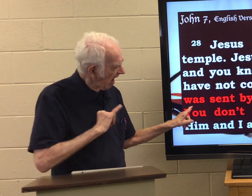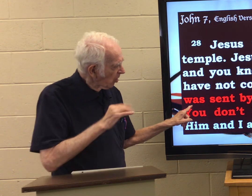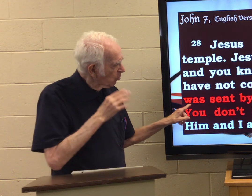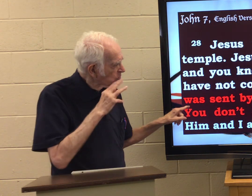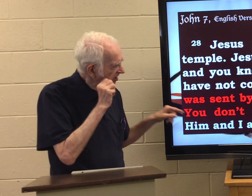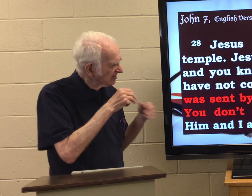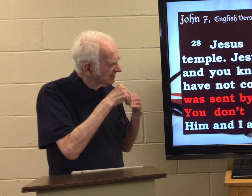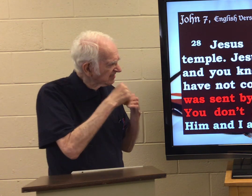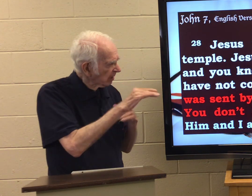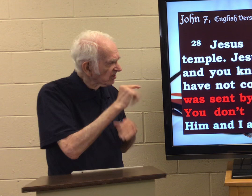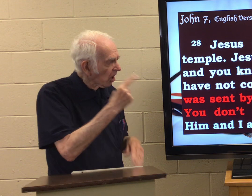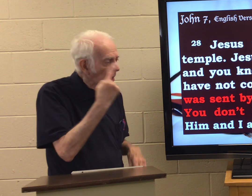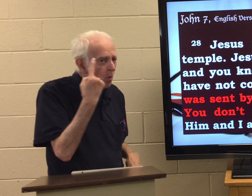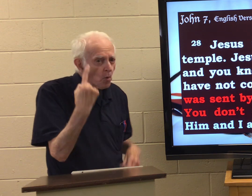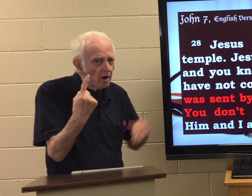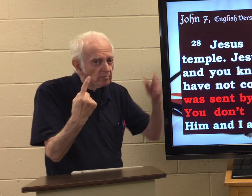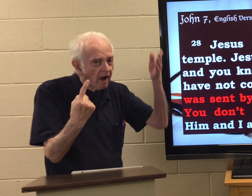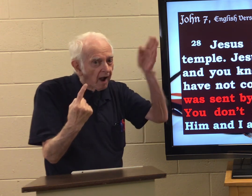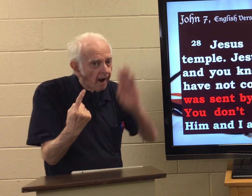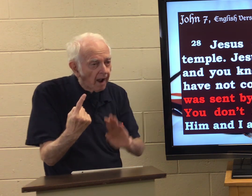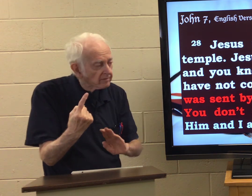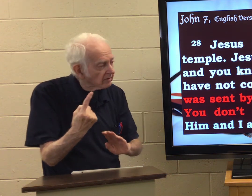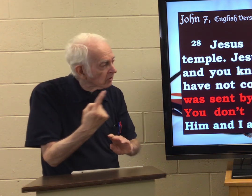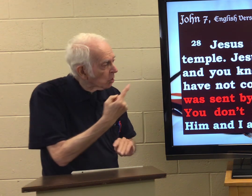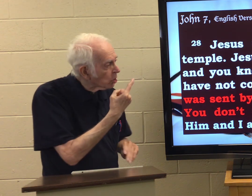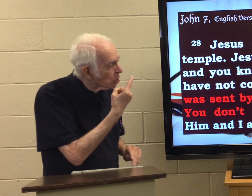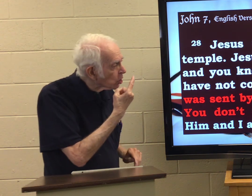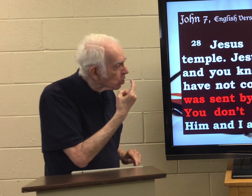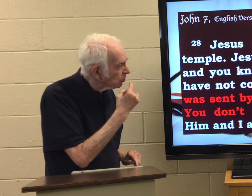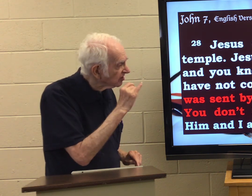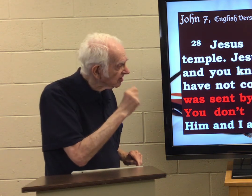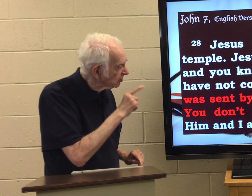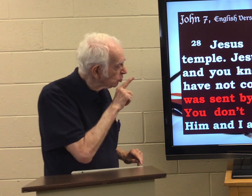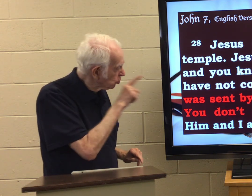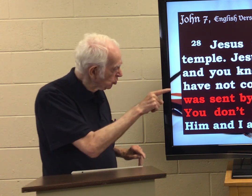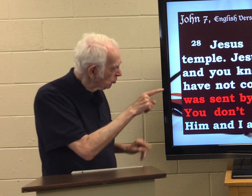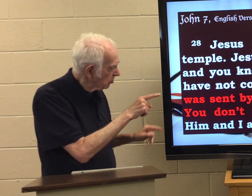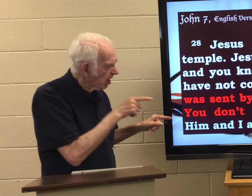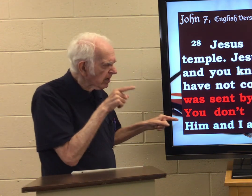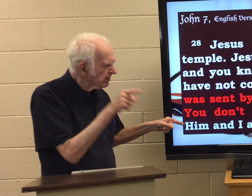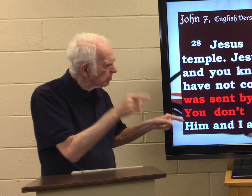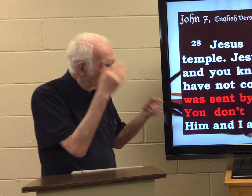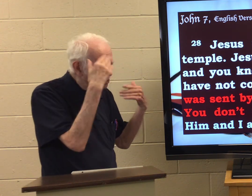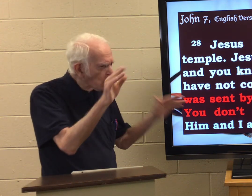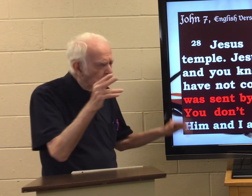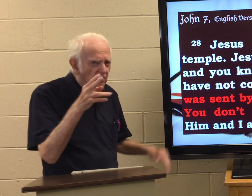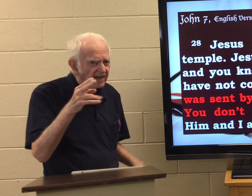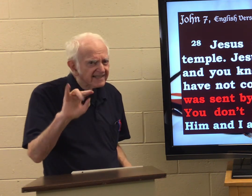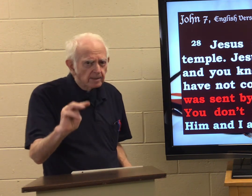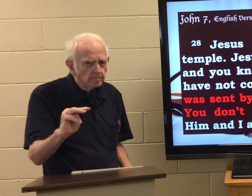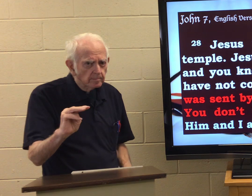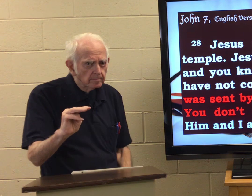I was sent by the one, meaning God, who is true. You don't know him.